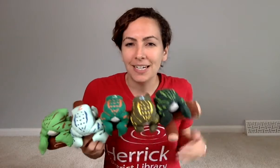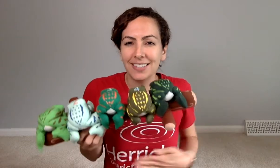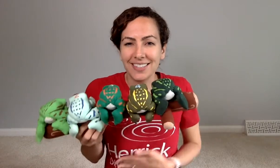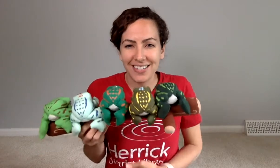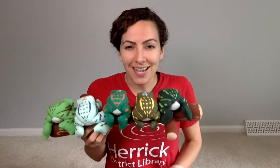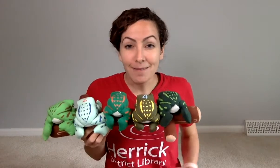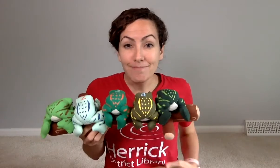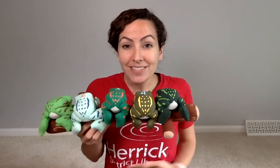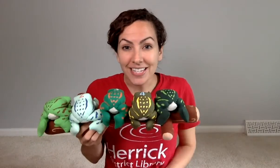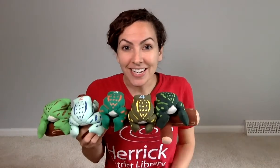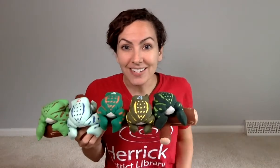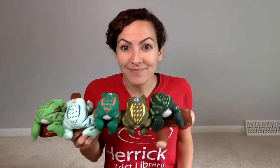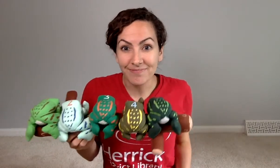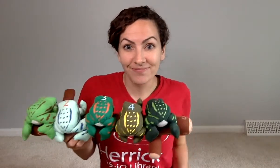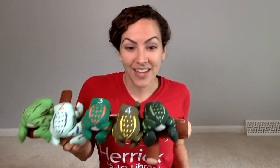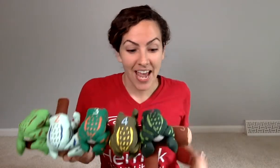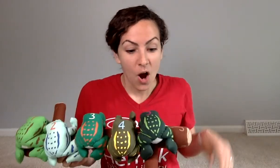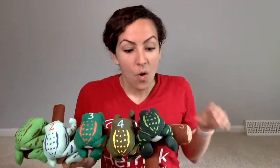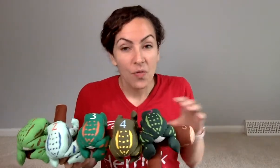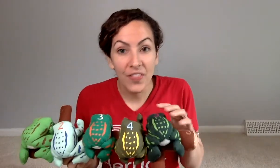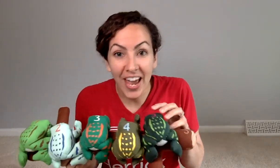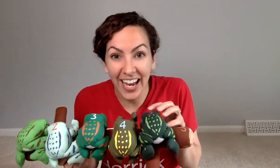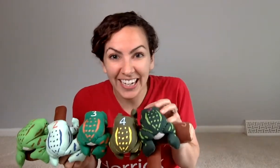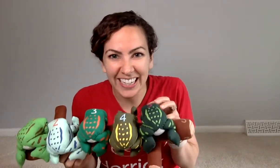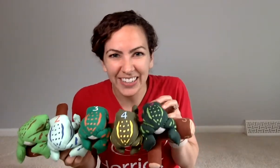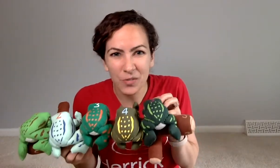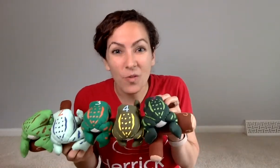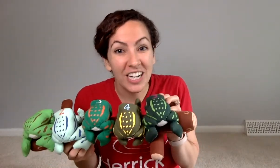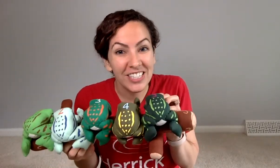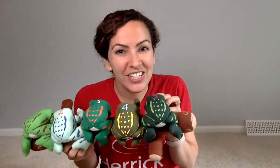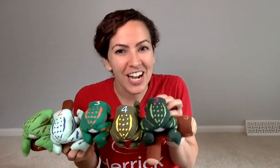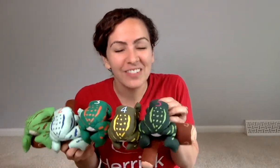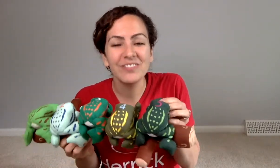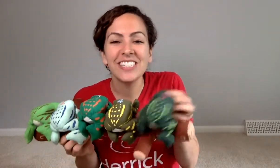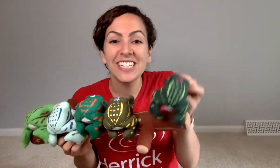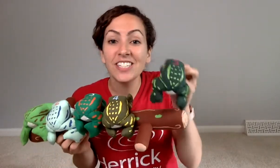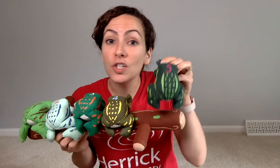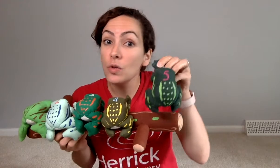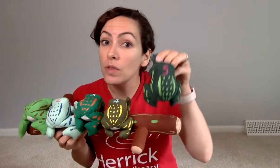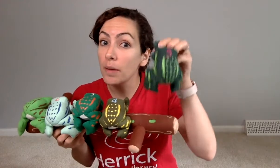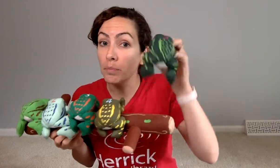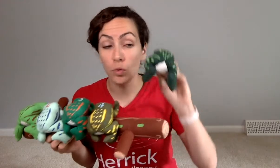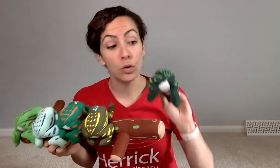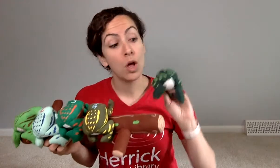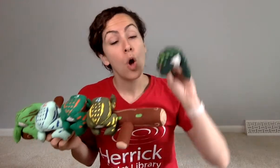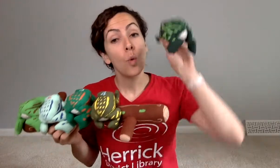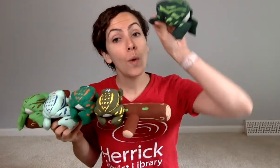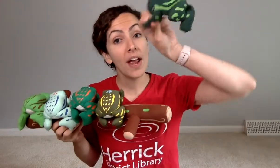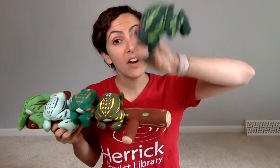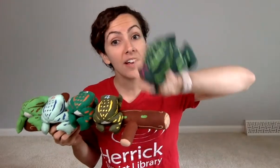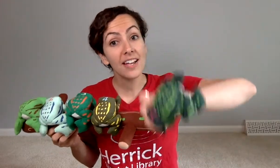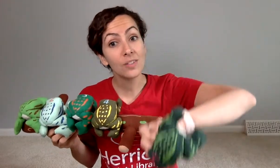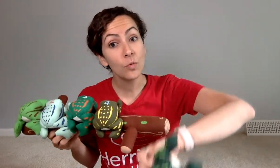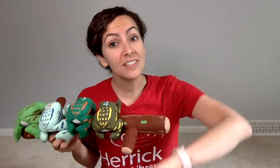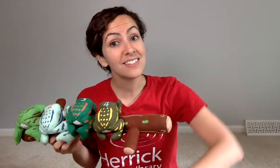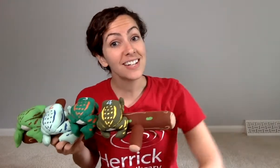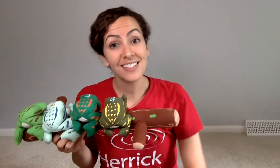bugs. Yum, yum. Then one jumped into the pool where it was nice